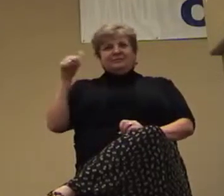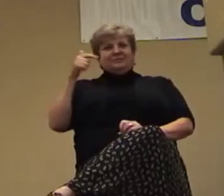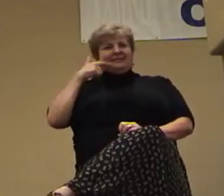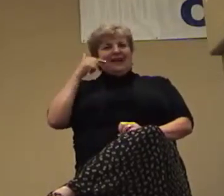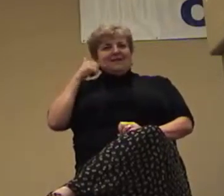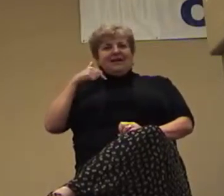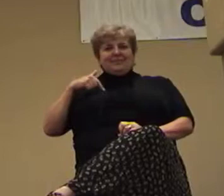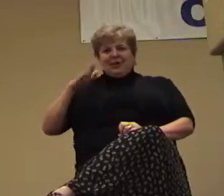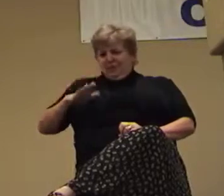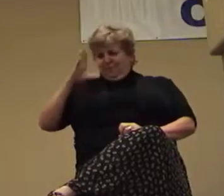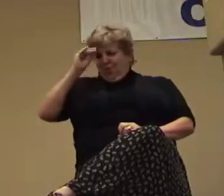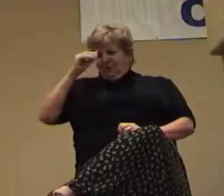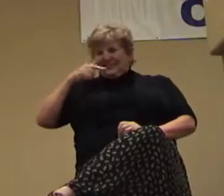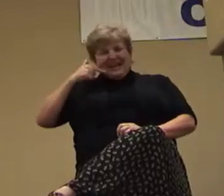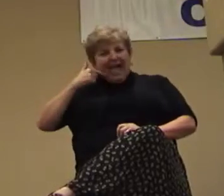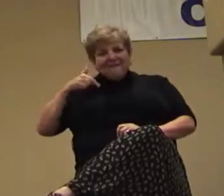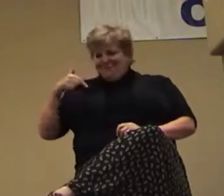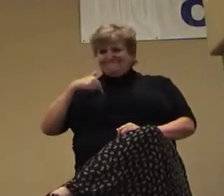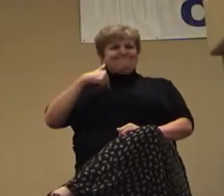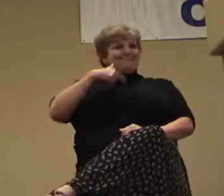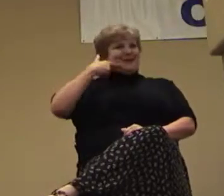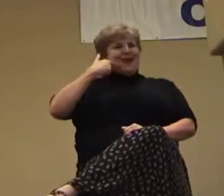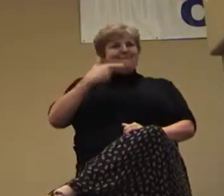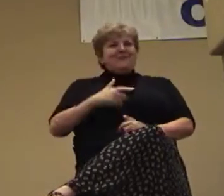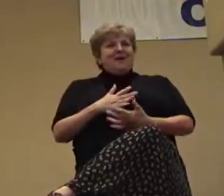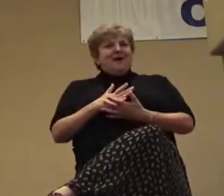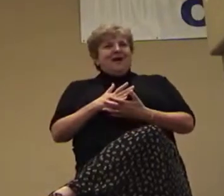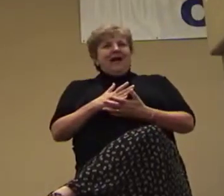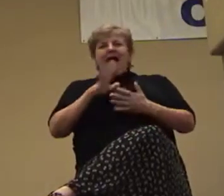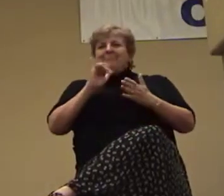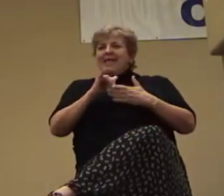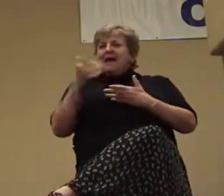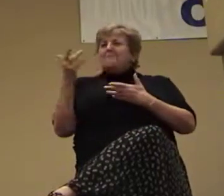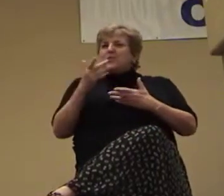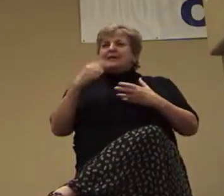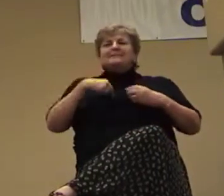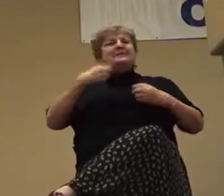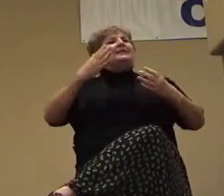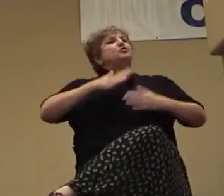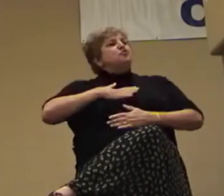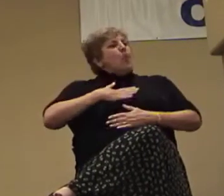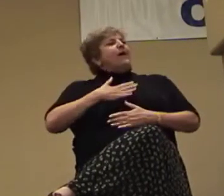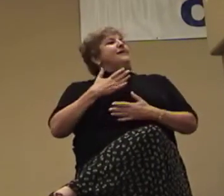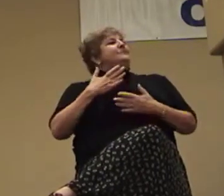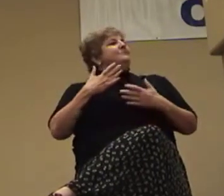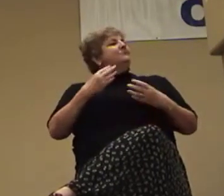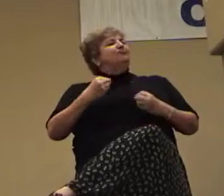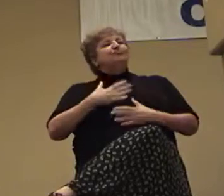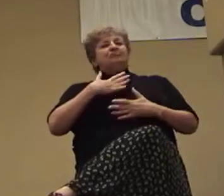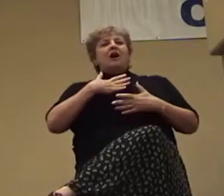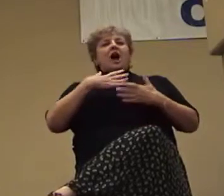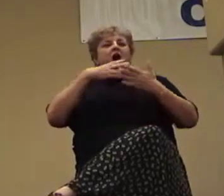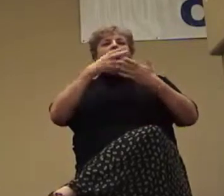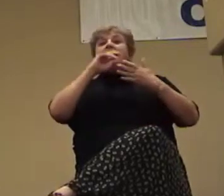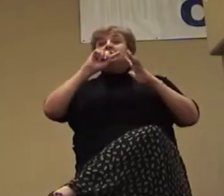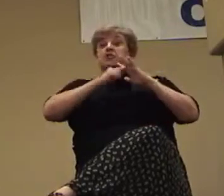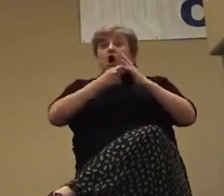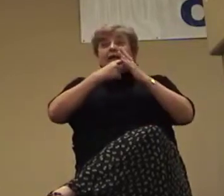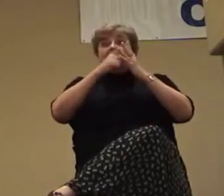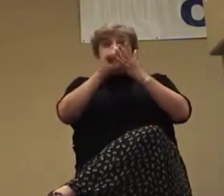laugh. You know? And it's great. It brings me joy. I like that. I have coloring books. I started coloring during that period because I